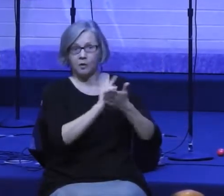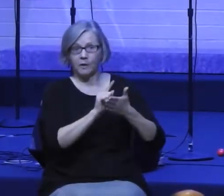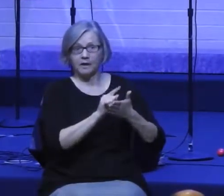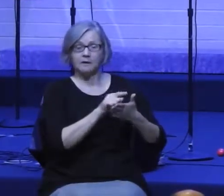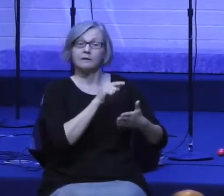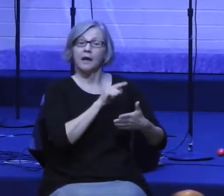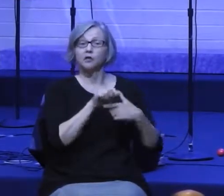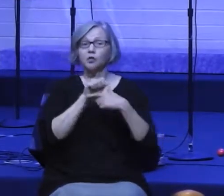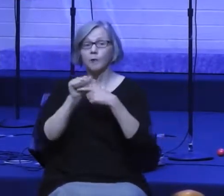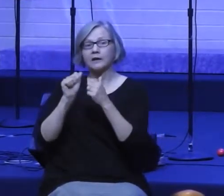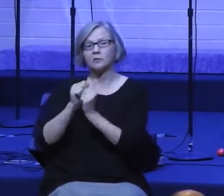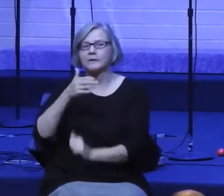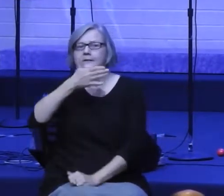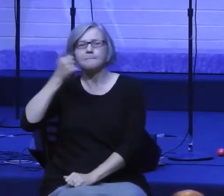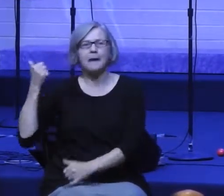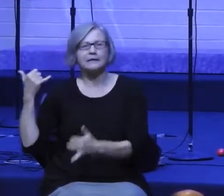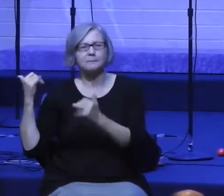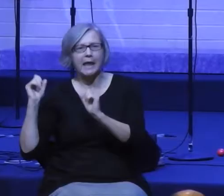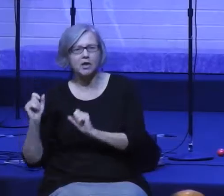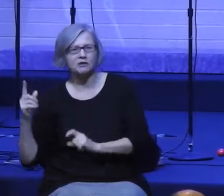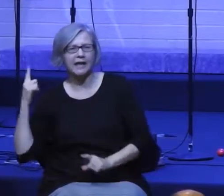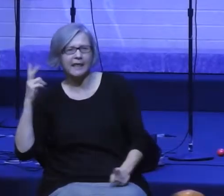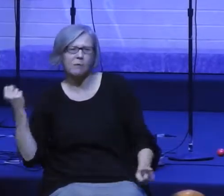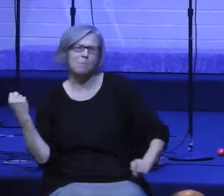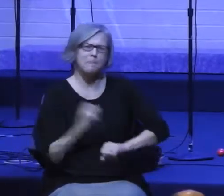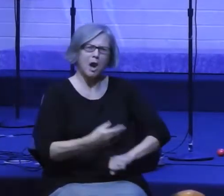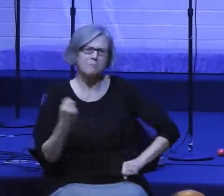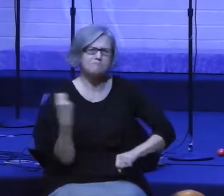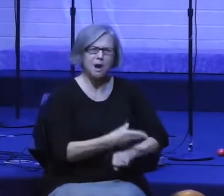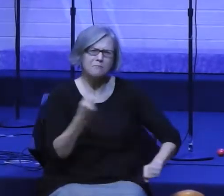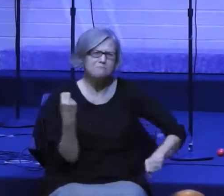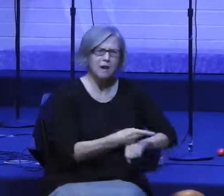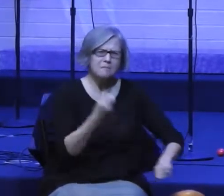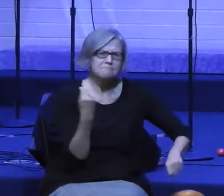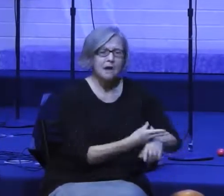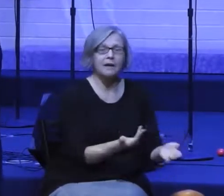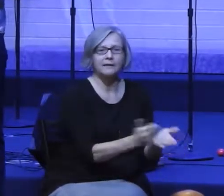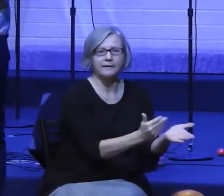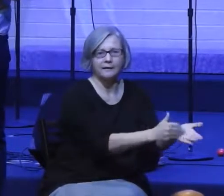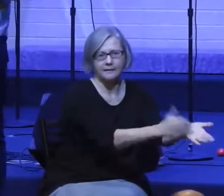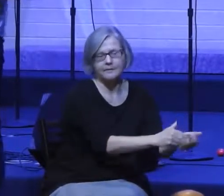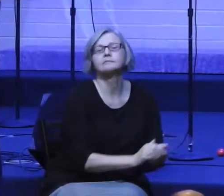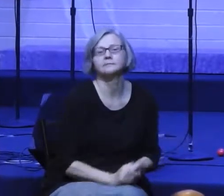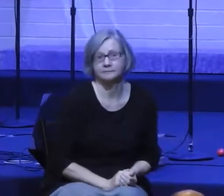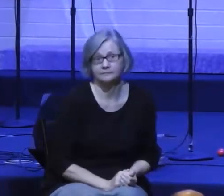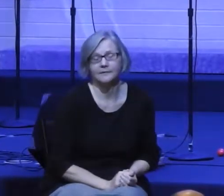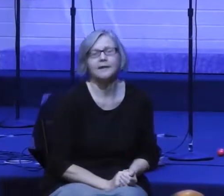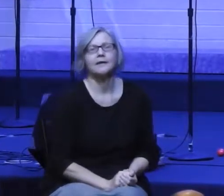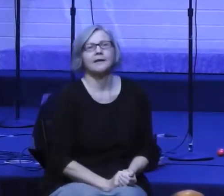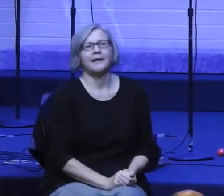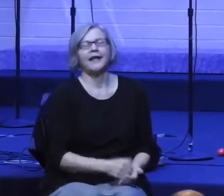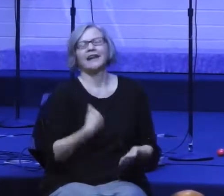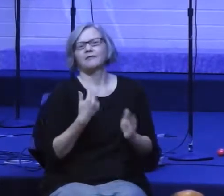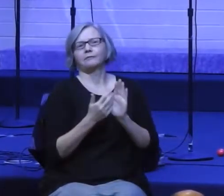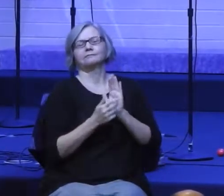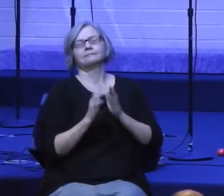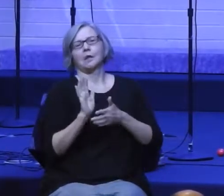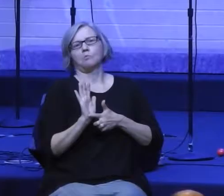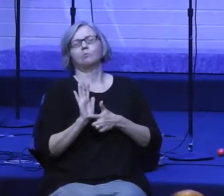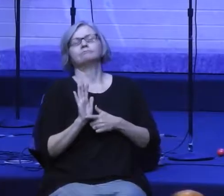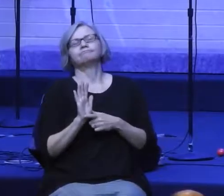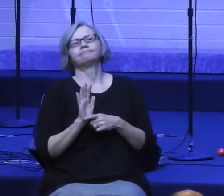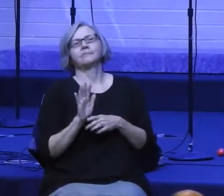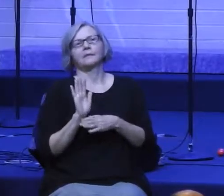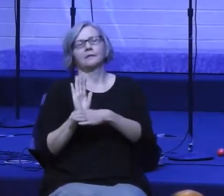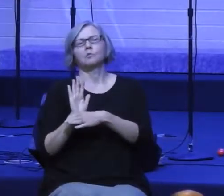our best players are going to pound you into the ground over and over and over again. And there's this clip in the movie.